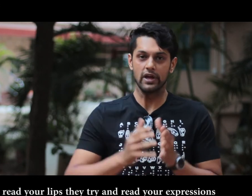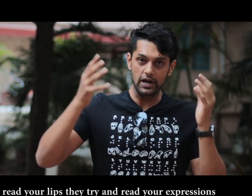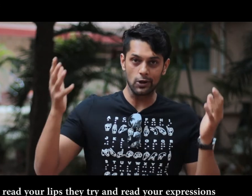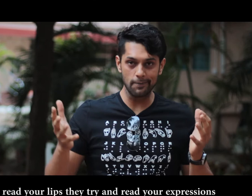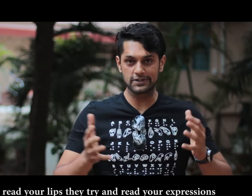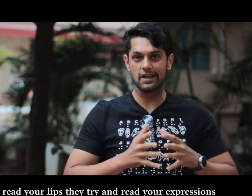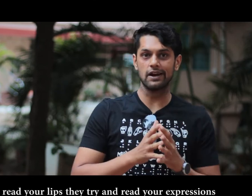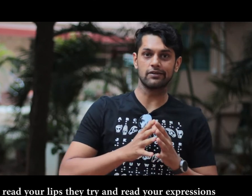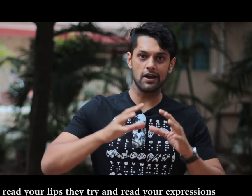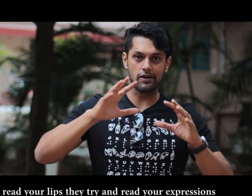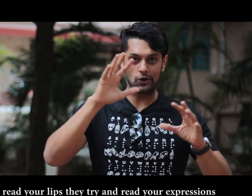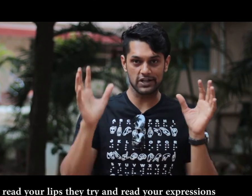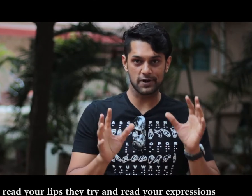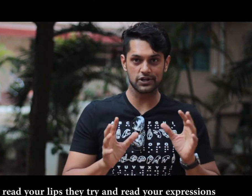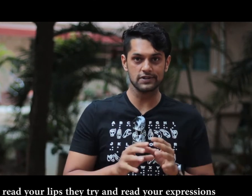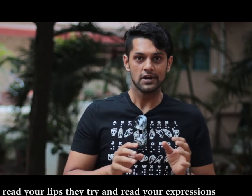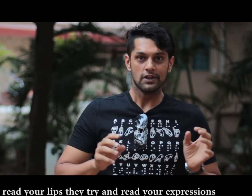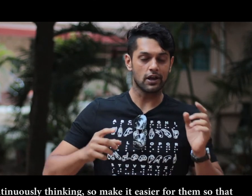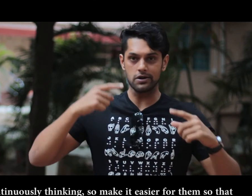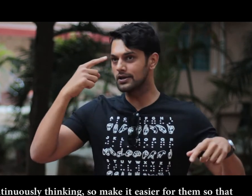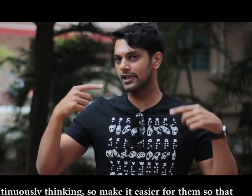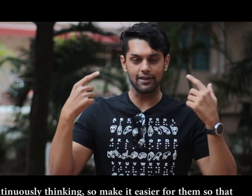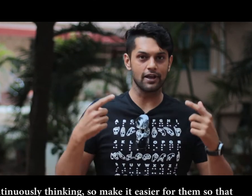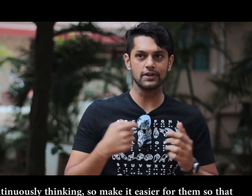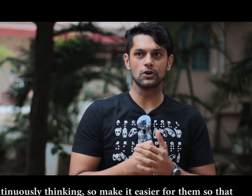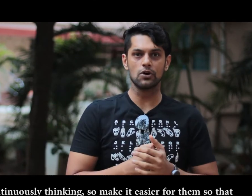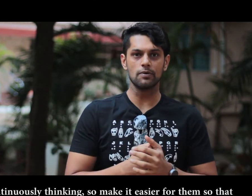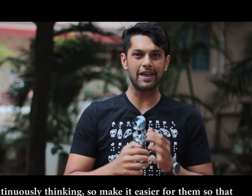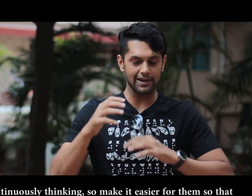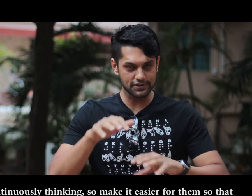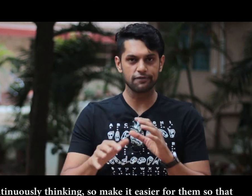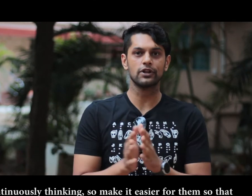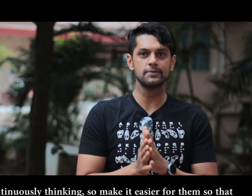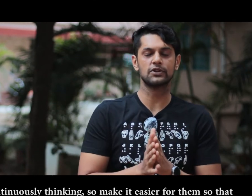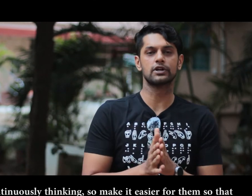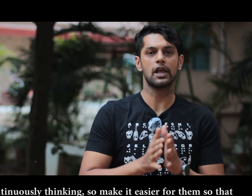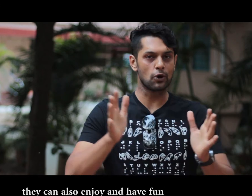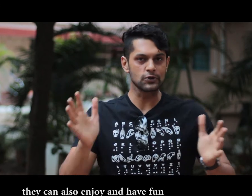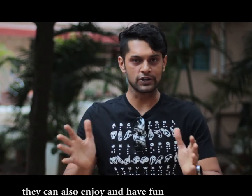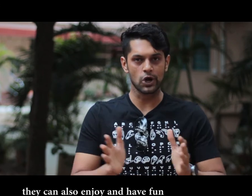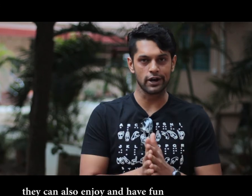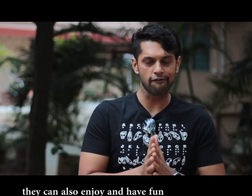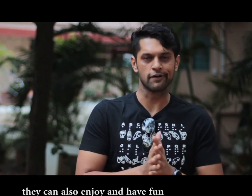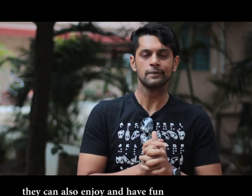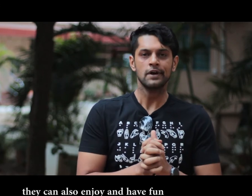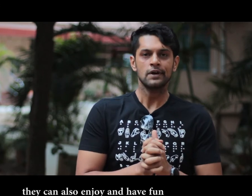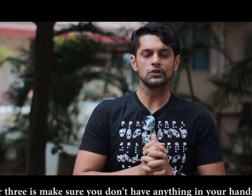read your lips, they try and read your expressions, they're continuously thinking, so make it easier for them so that they can also enjoy and have fun. So